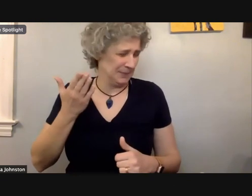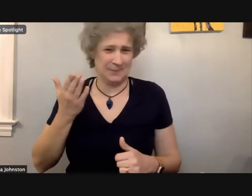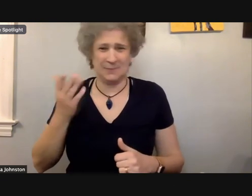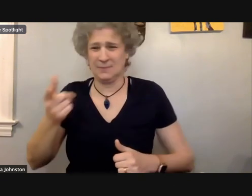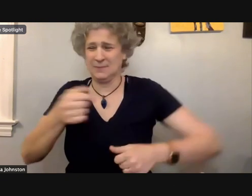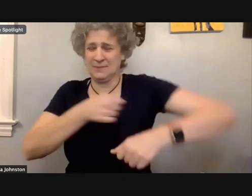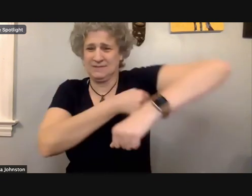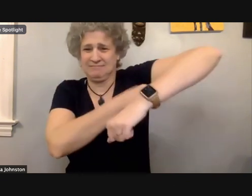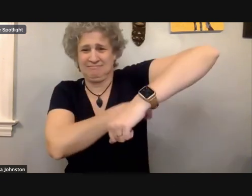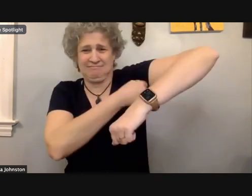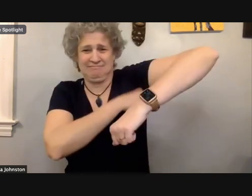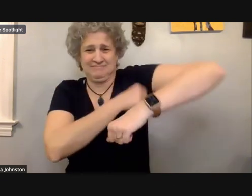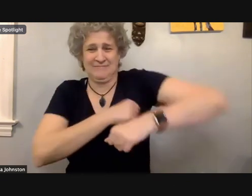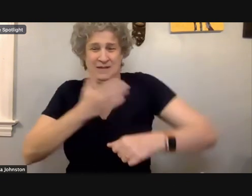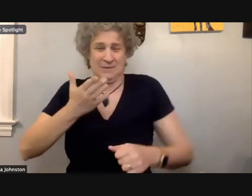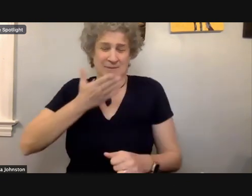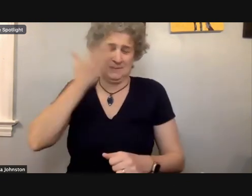Body odor.